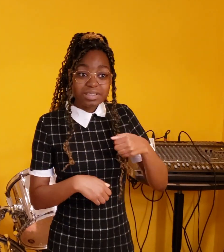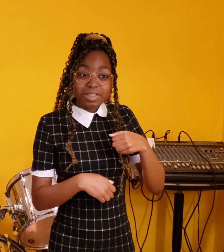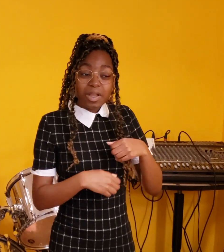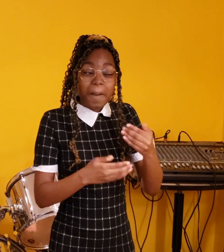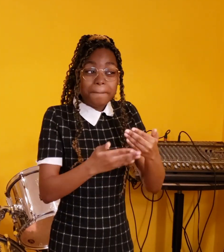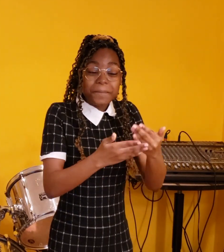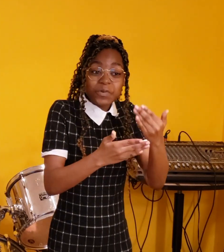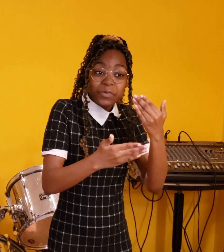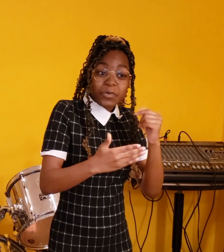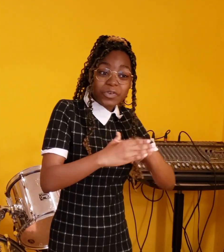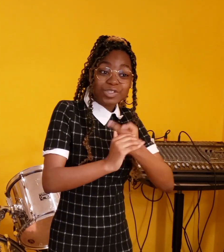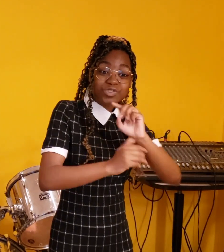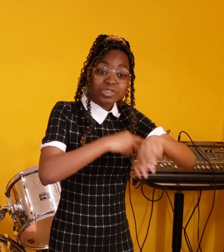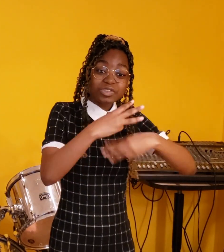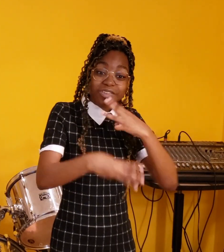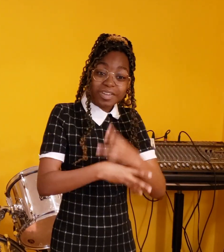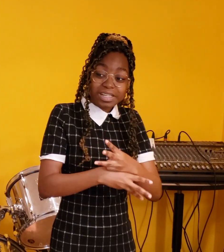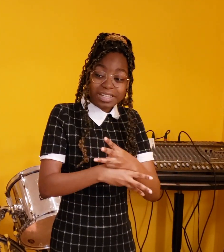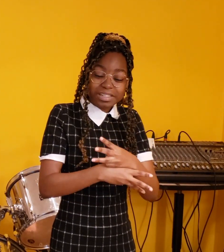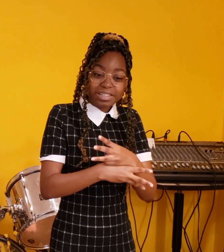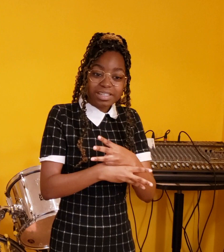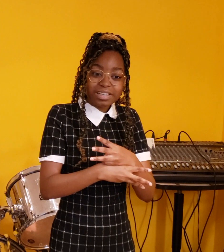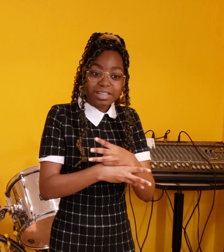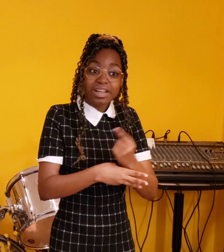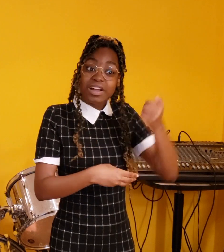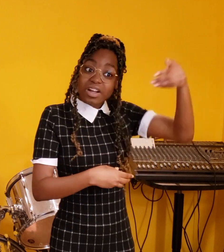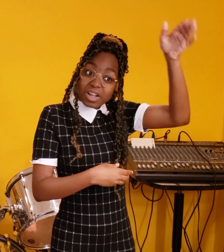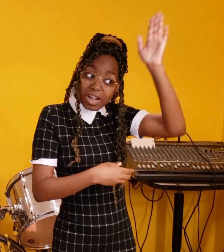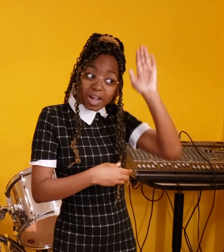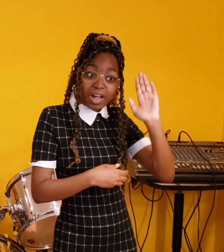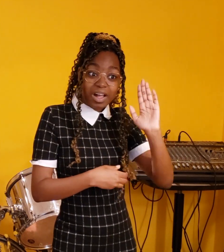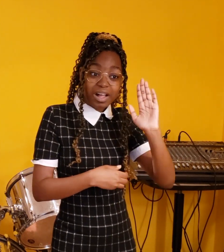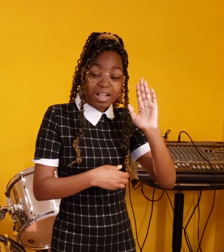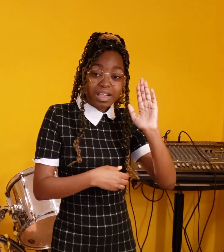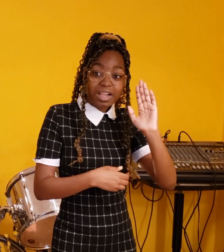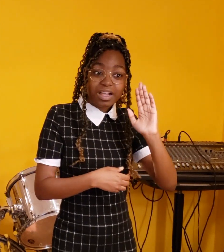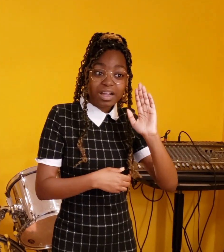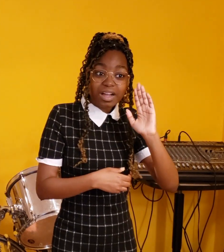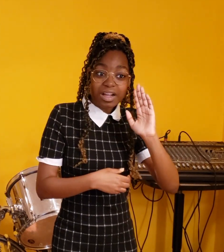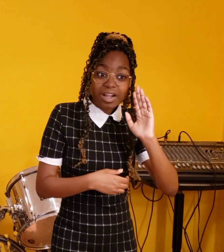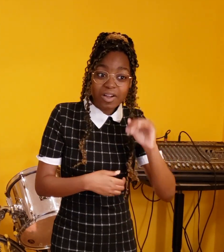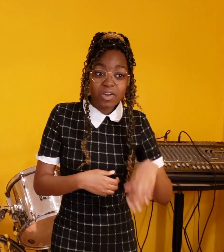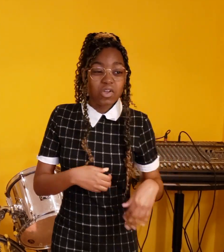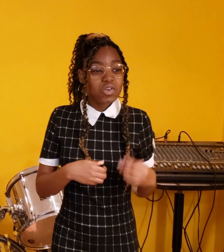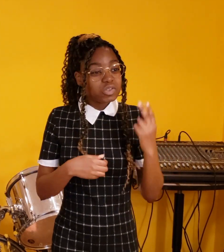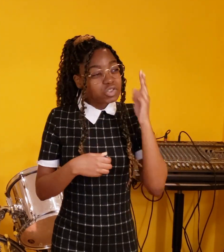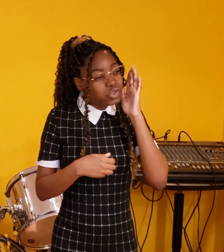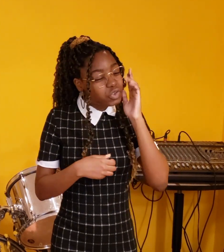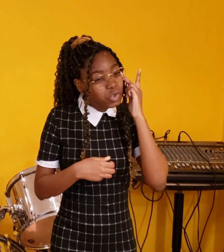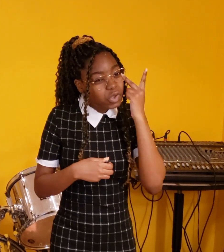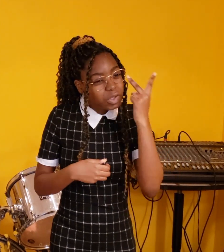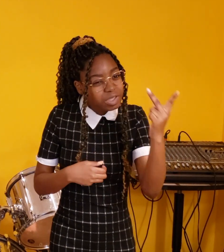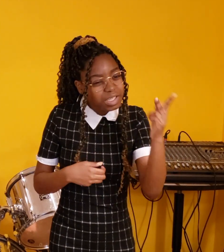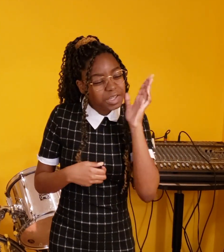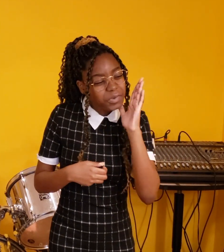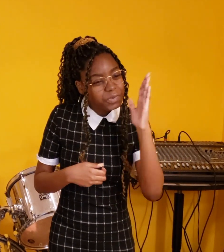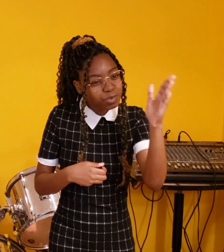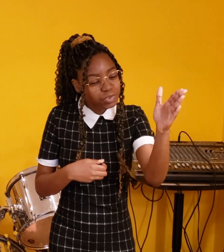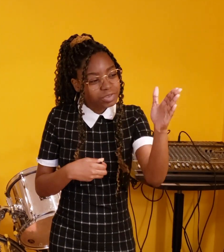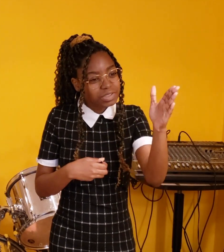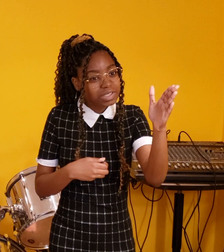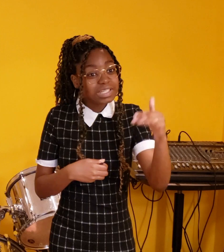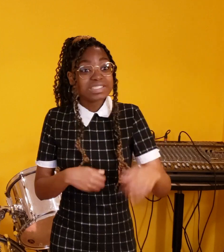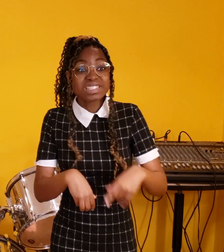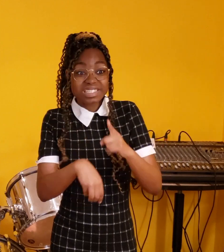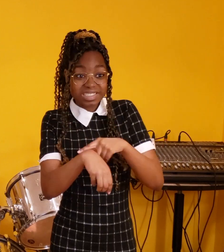right before the foundation of the world, God was looking at a time. He was looking forward to the